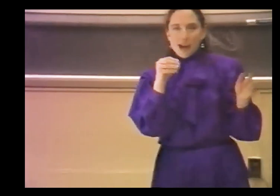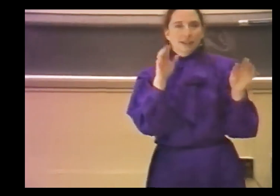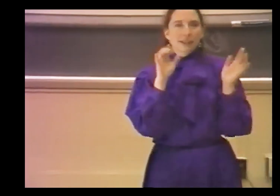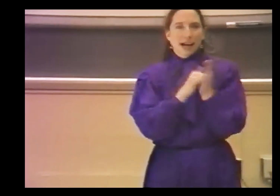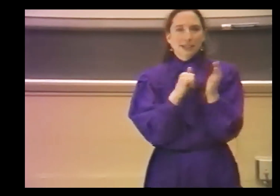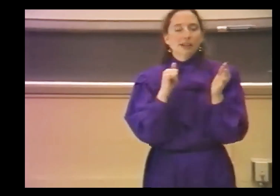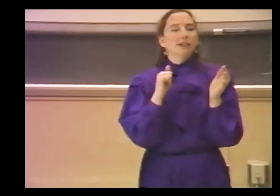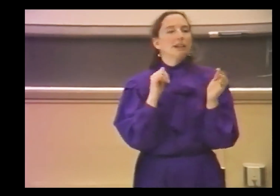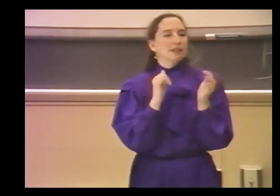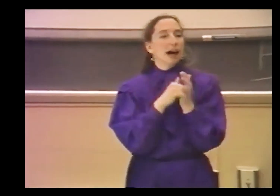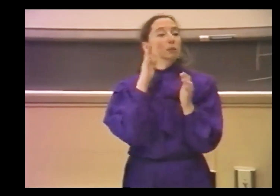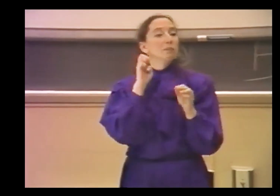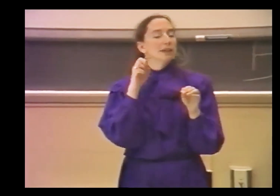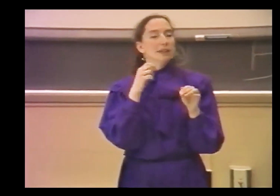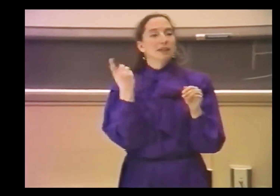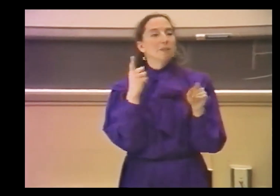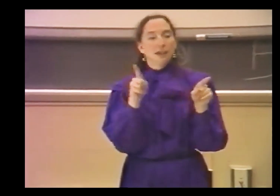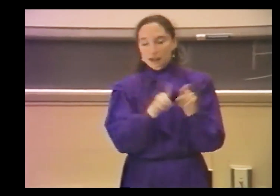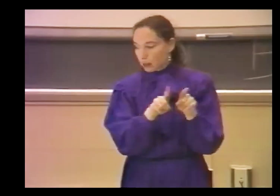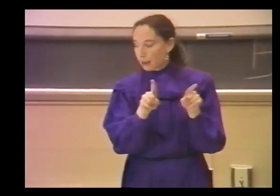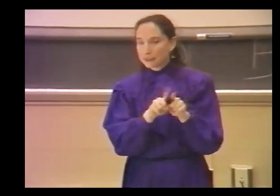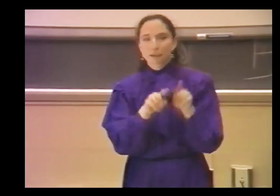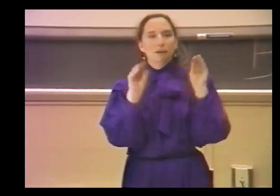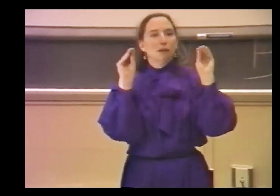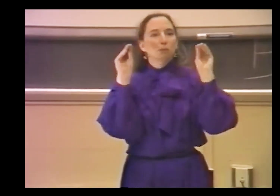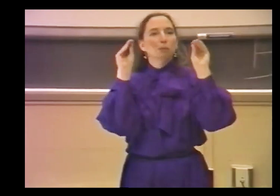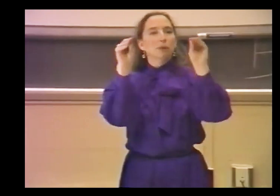And that would be something like put.